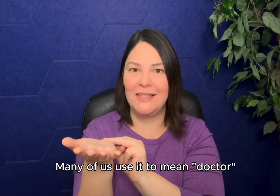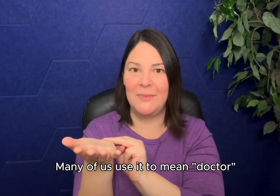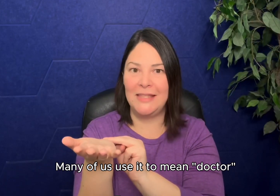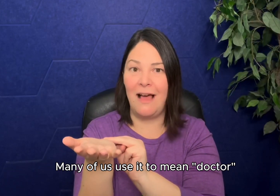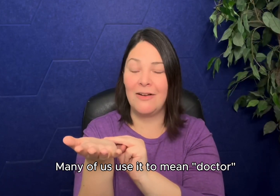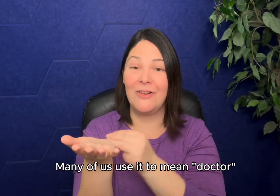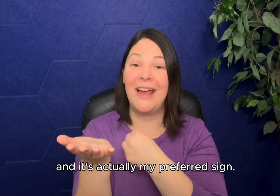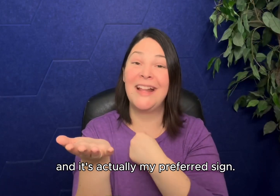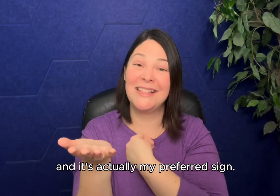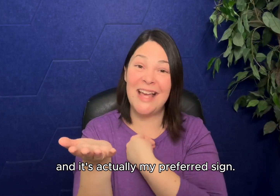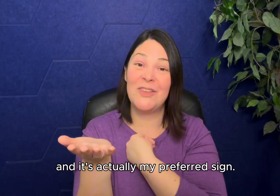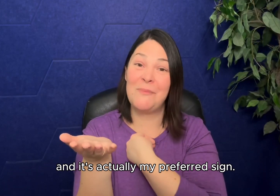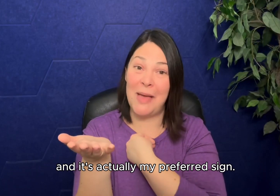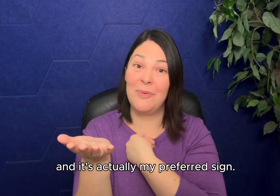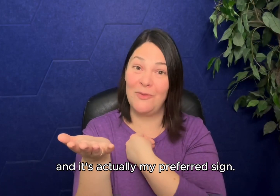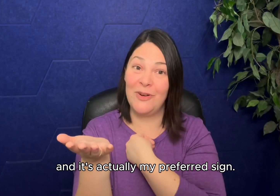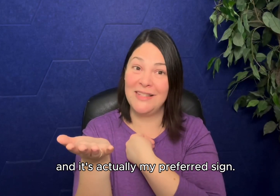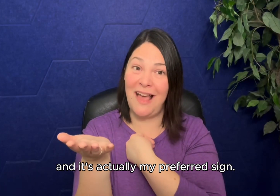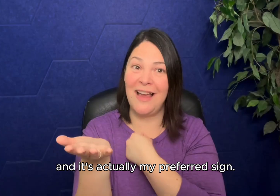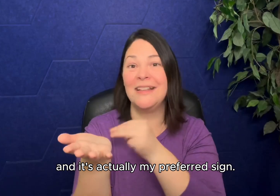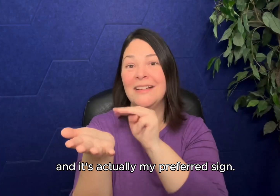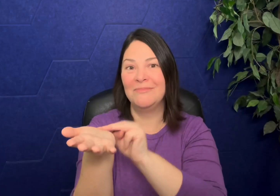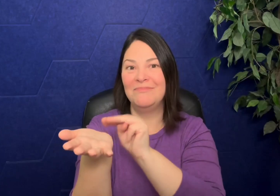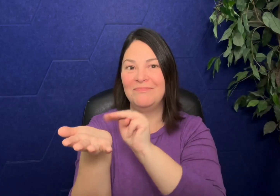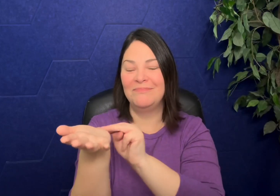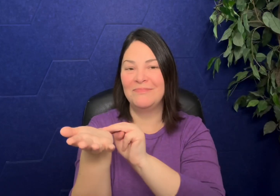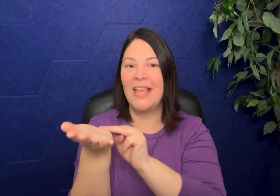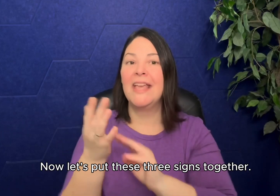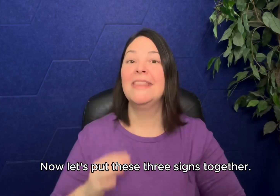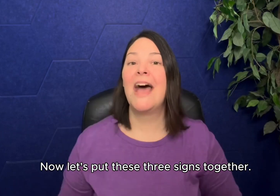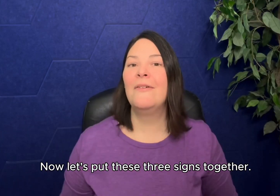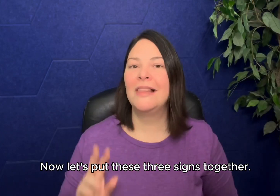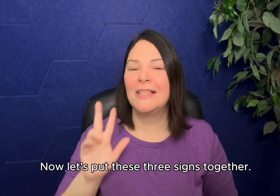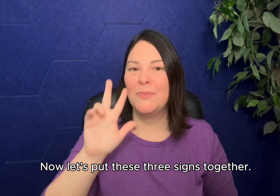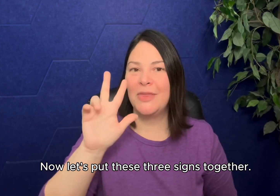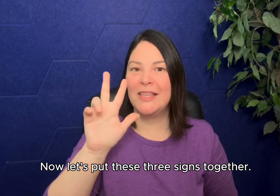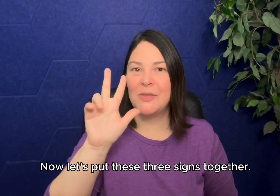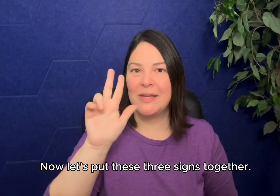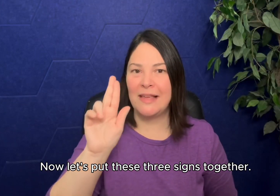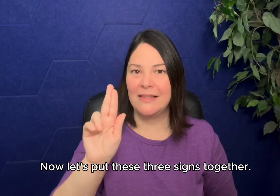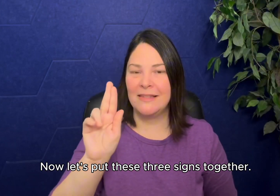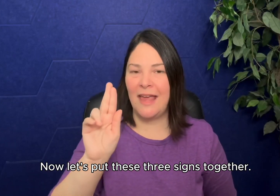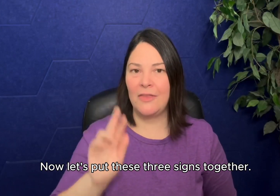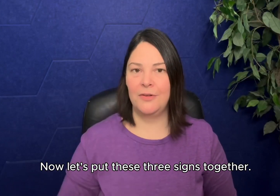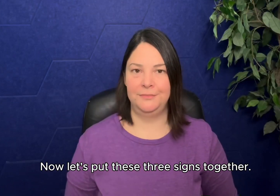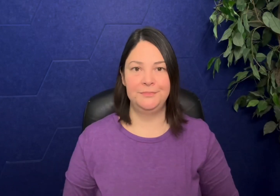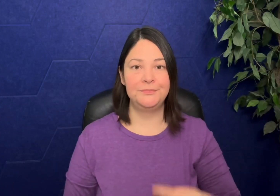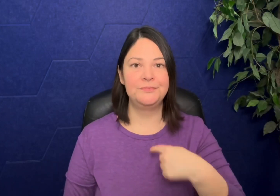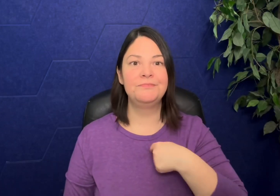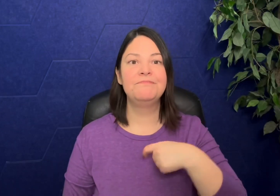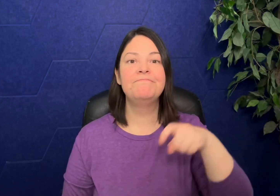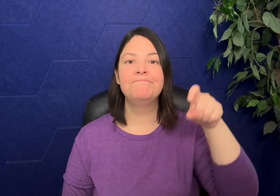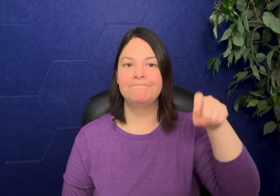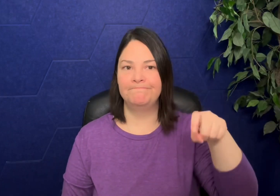mean doctor, and it's actually my preferred sign. Now, let's put these 3 signs together.